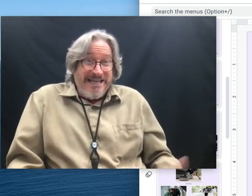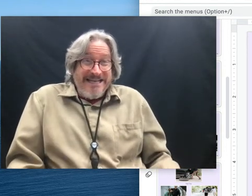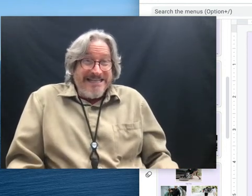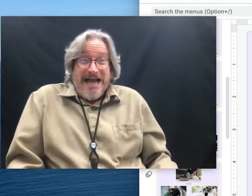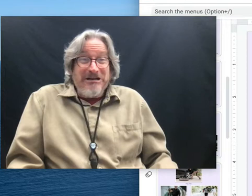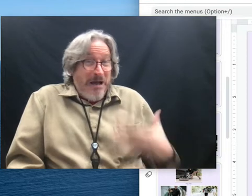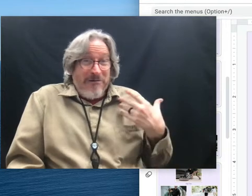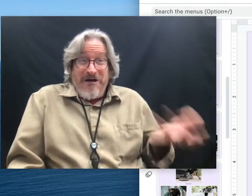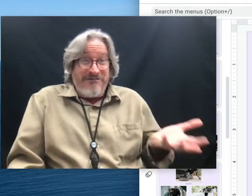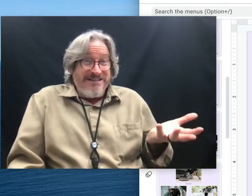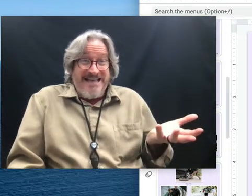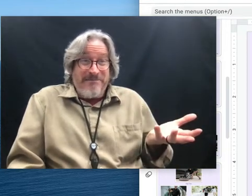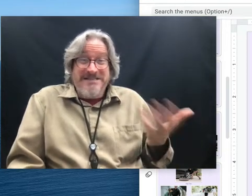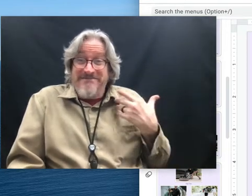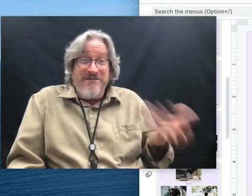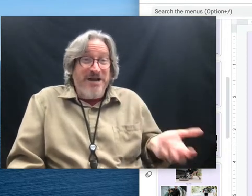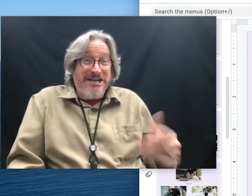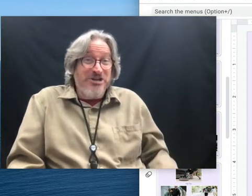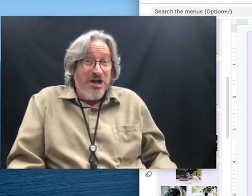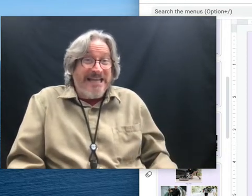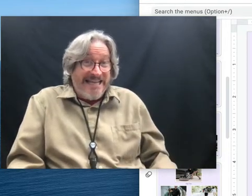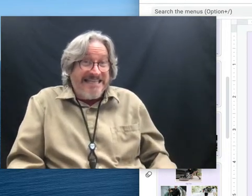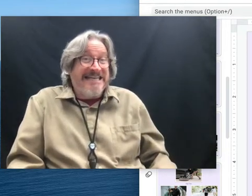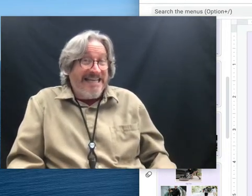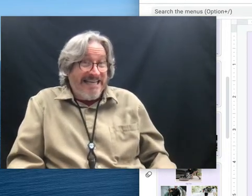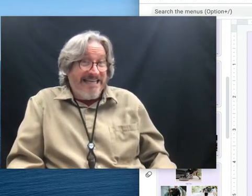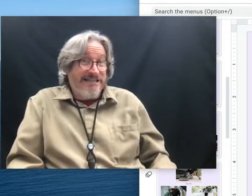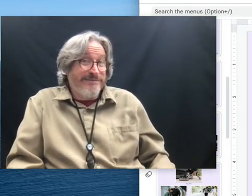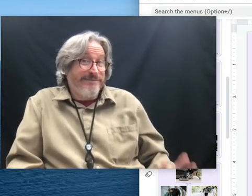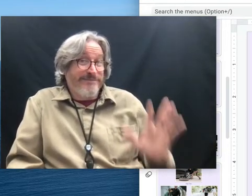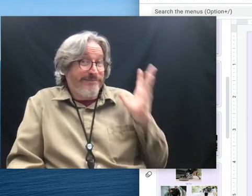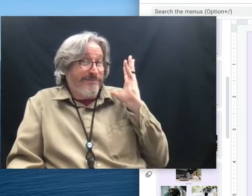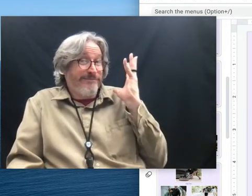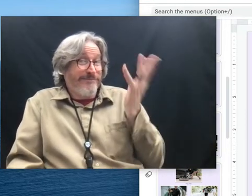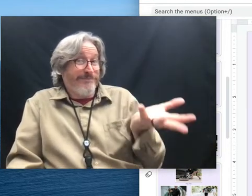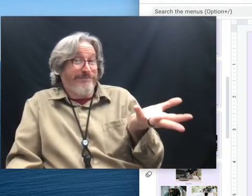Swallowed keys. I don't know how often this happens. I've never had a dog eat a key.